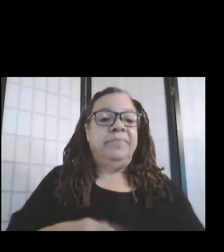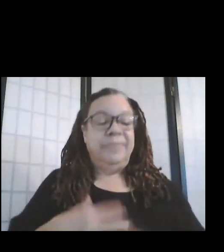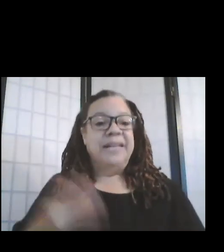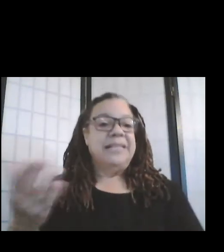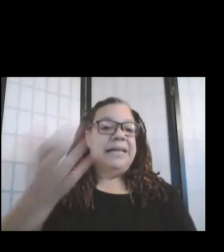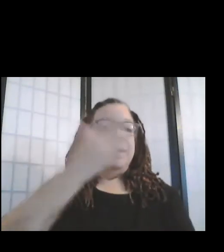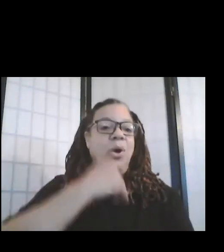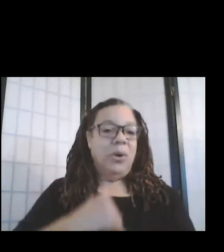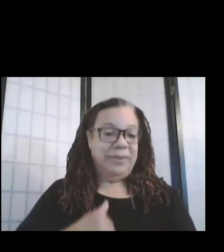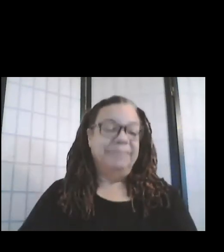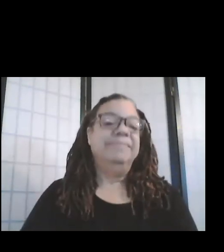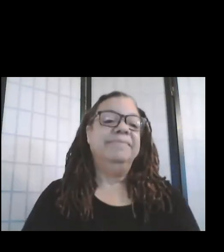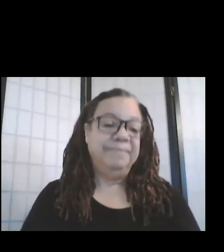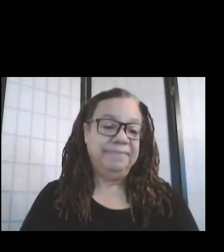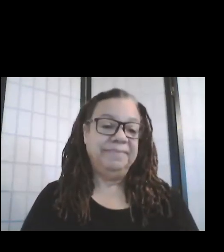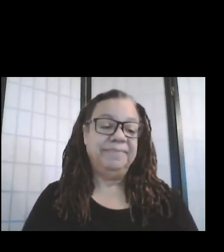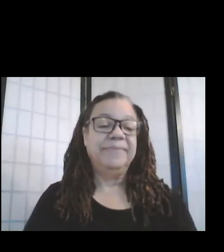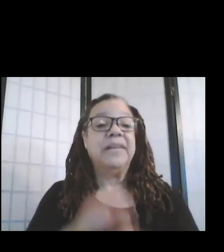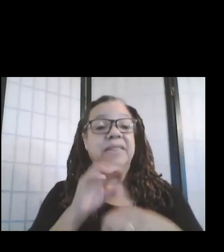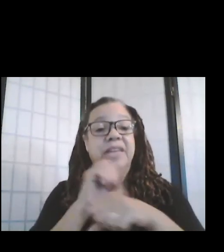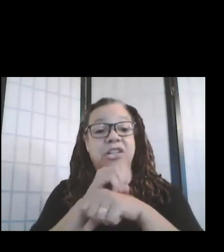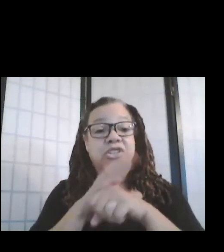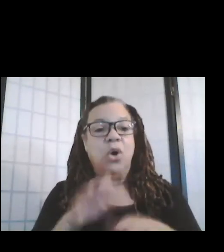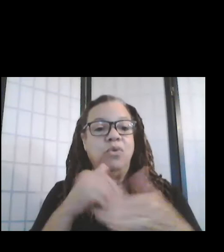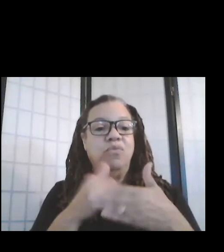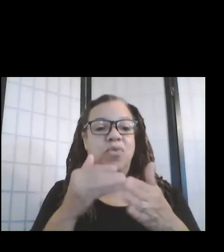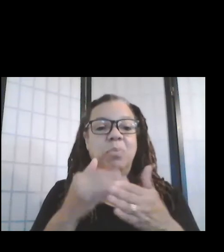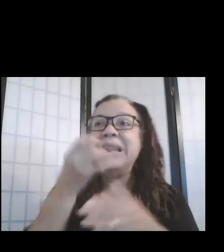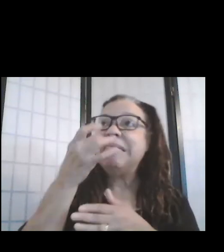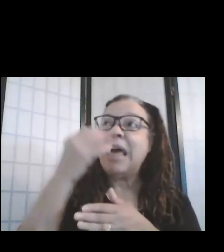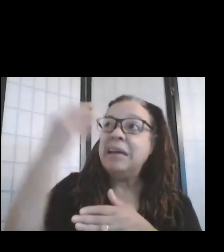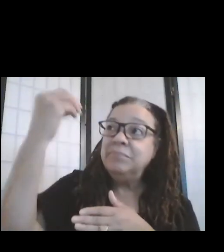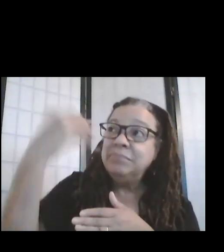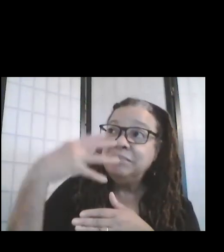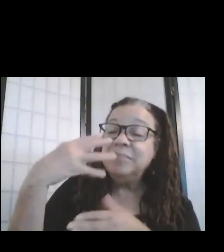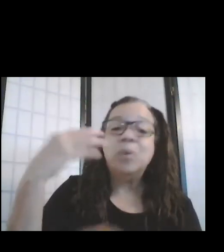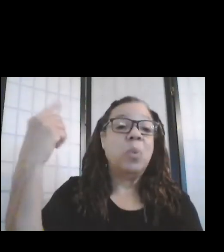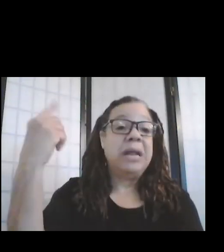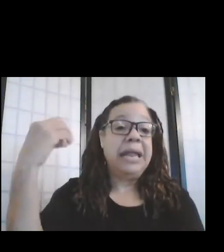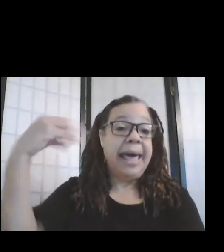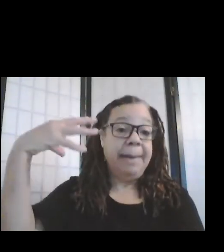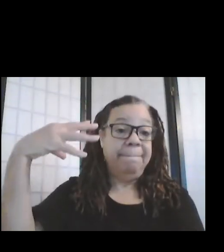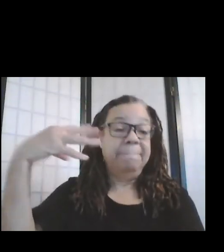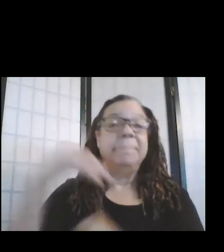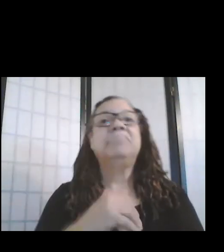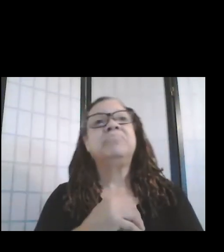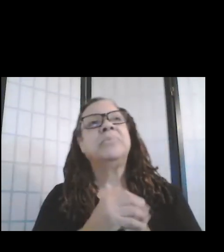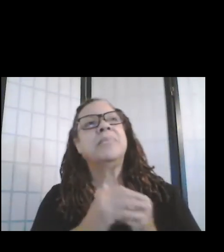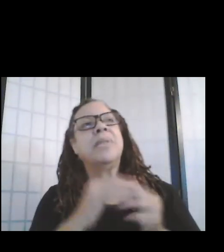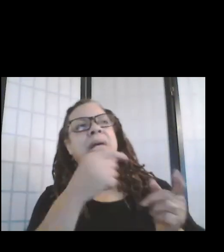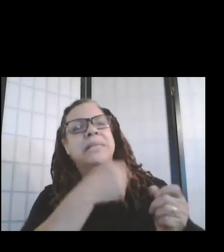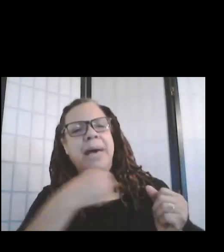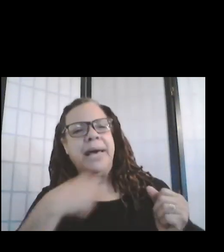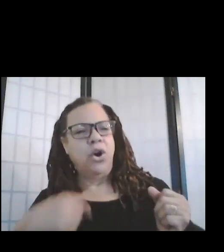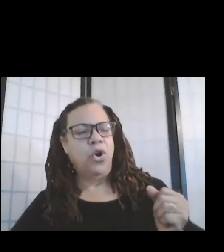Morris in. The consulting room was dimly lighted by a floor lamp, furnished with an oriental carpet and 2